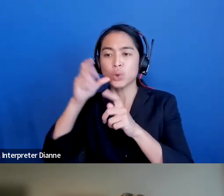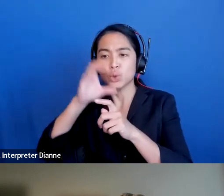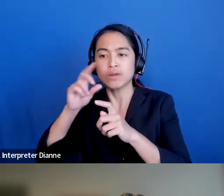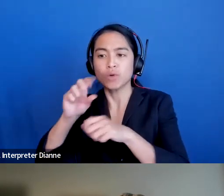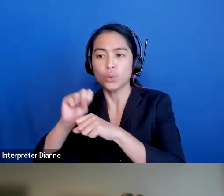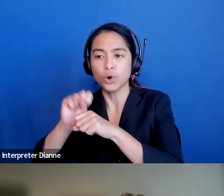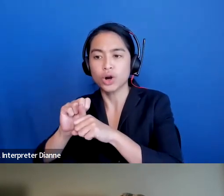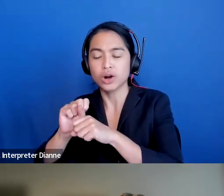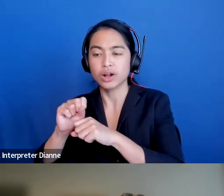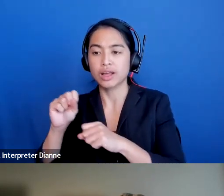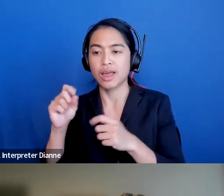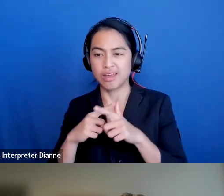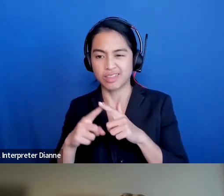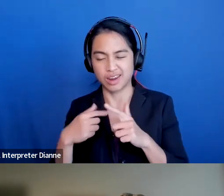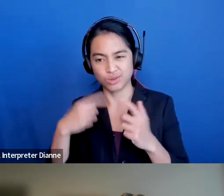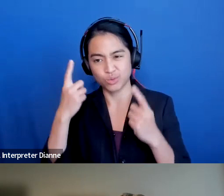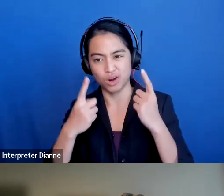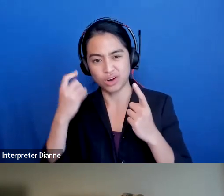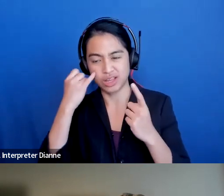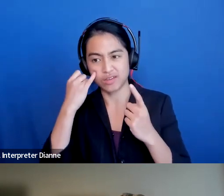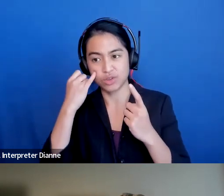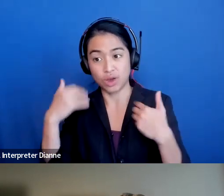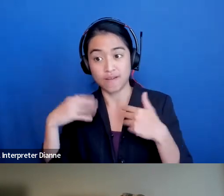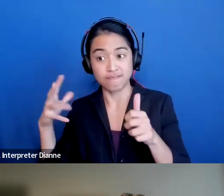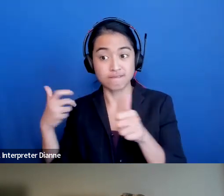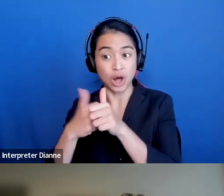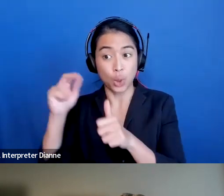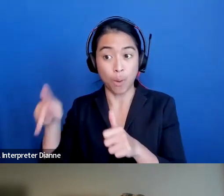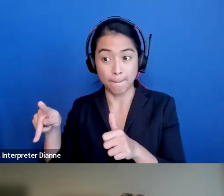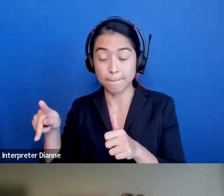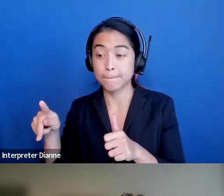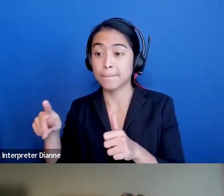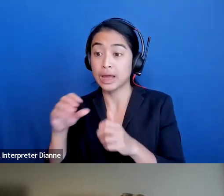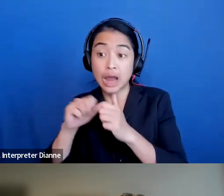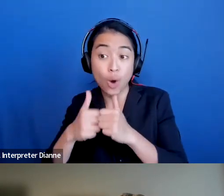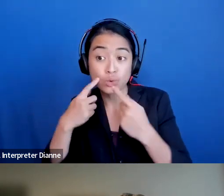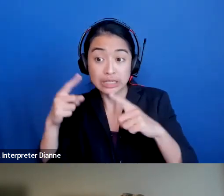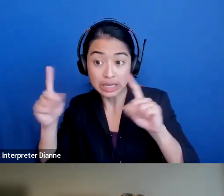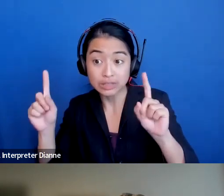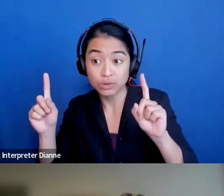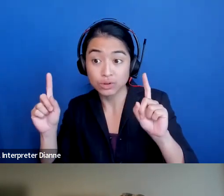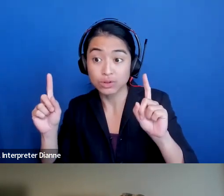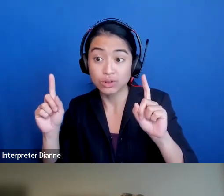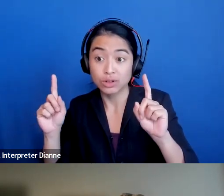for work. And I was wondering if you do follow up on that and how successful